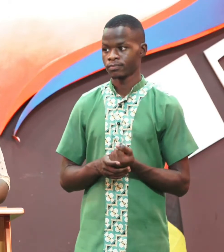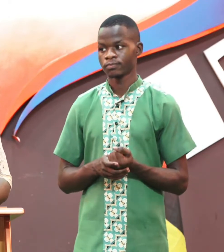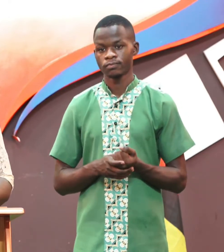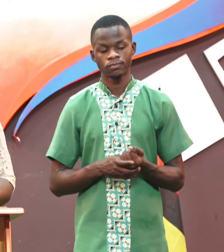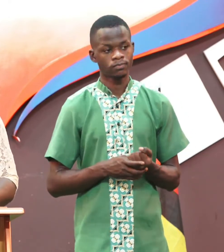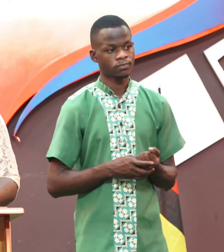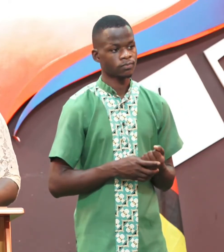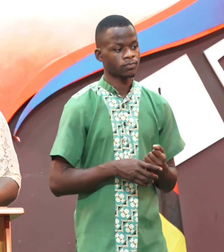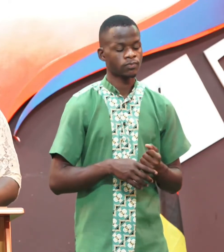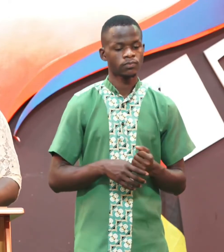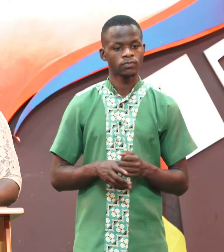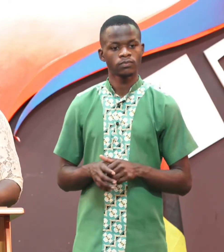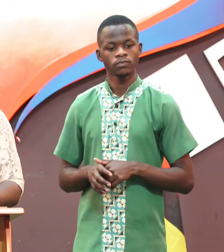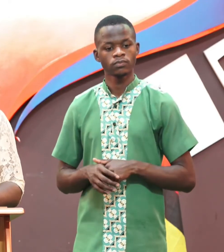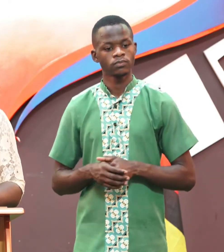twanunuliwa